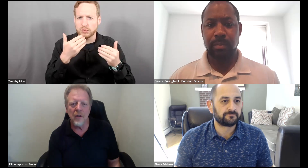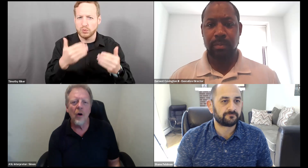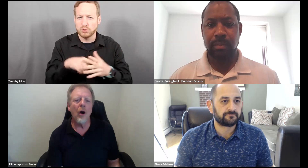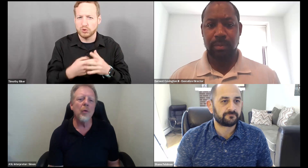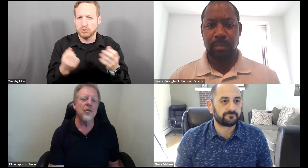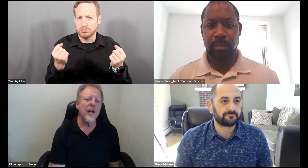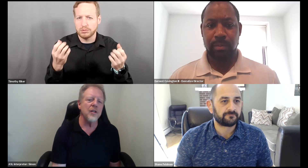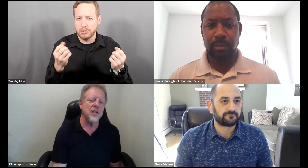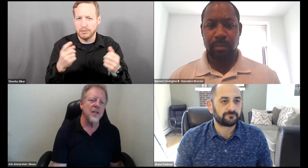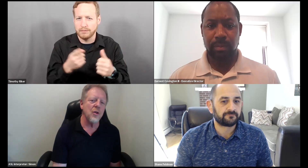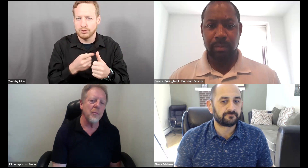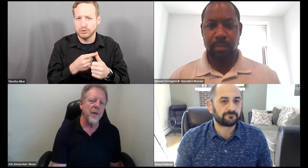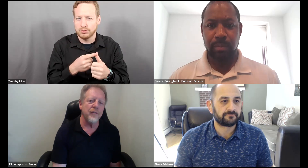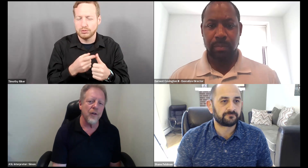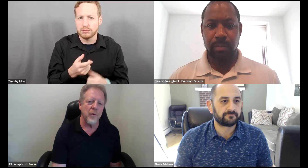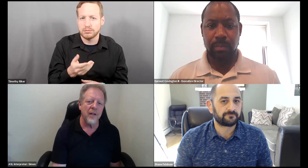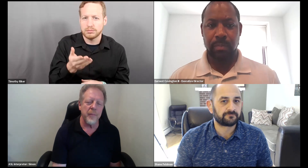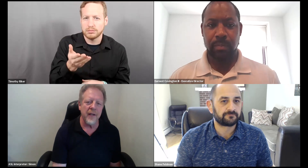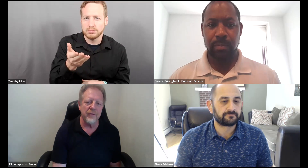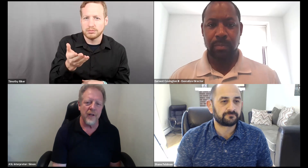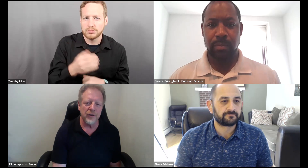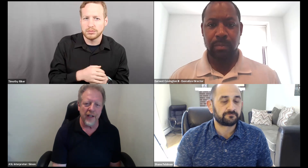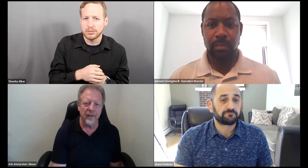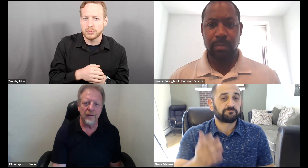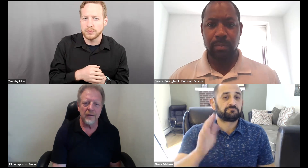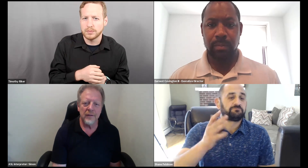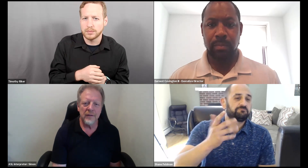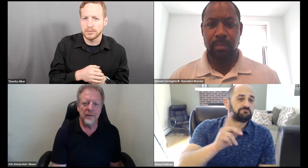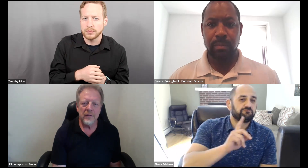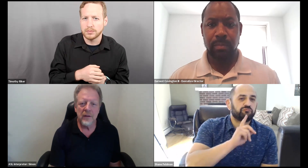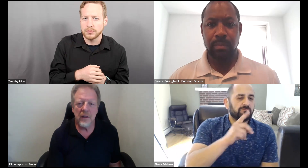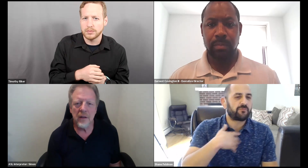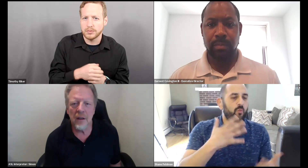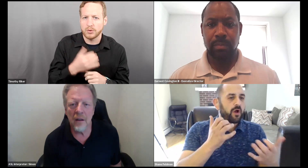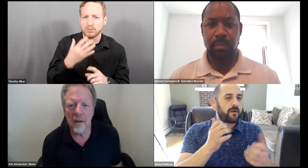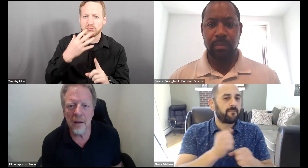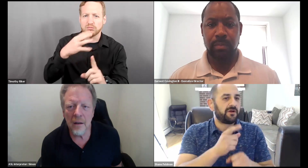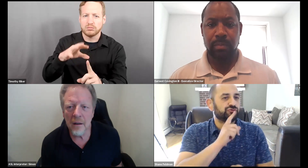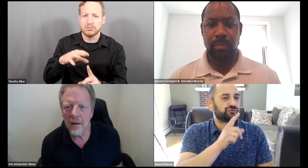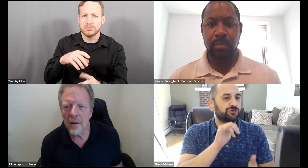file? Or would you rather just gonna start the meeting first without the PDF file, Shane?